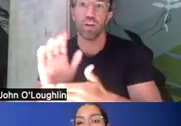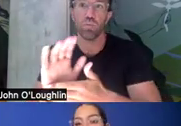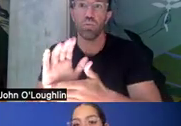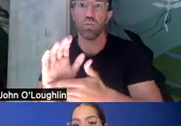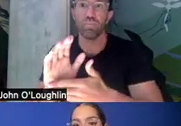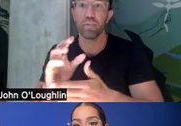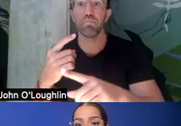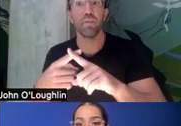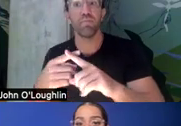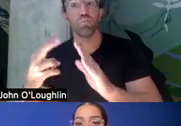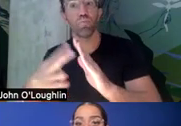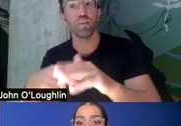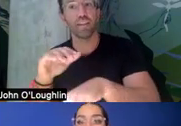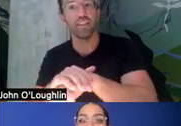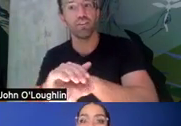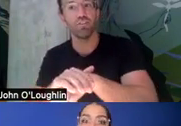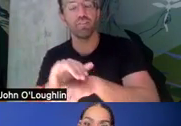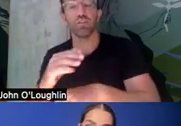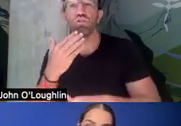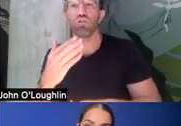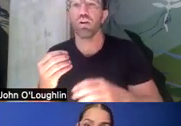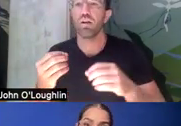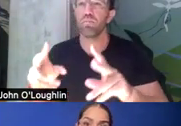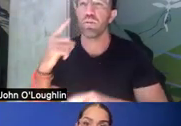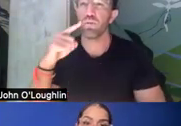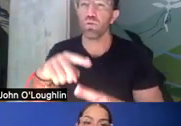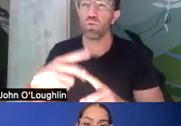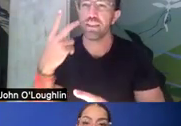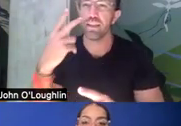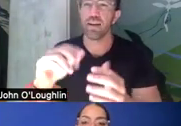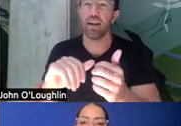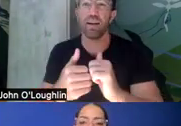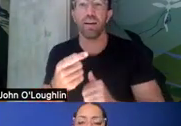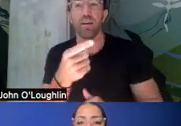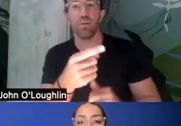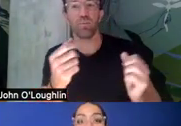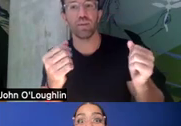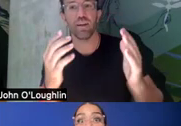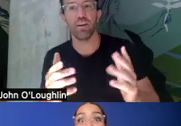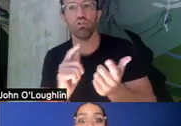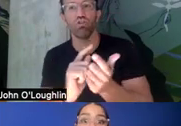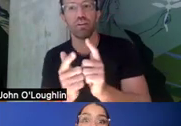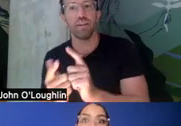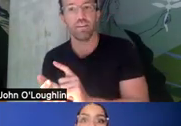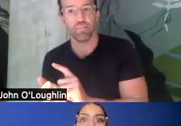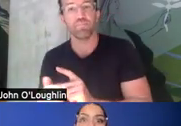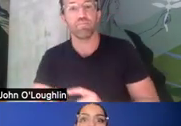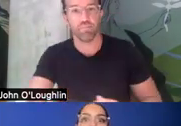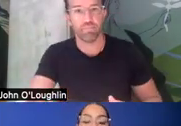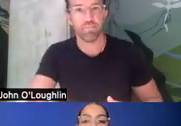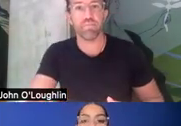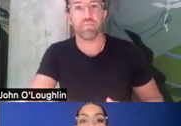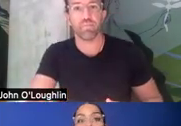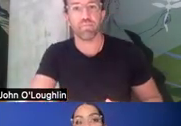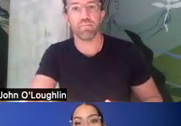So you're able to watch the video as well as read the English transcript. So it's a good opportunity for you to see how